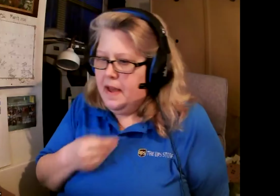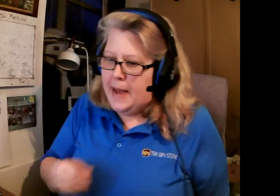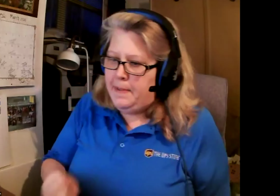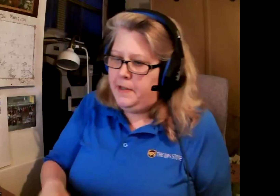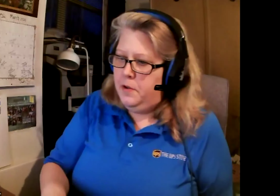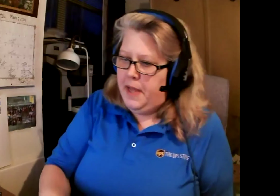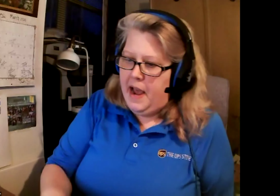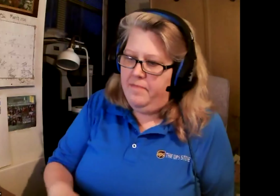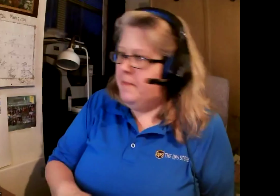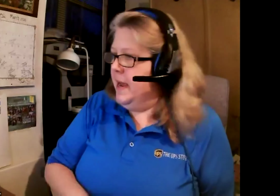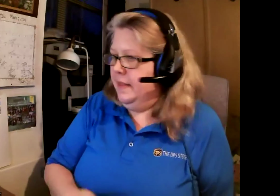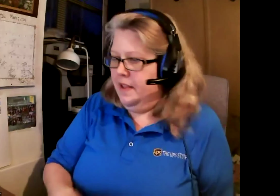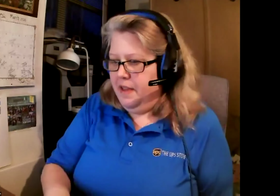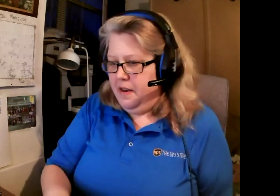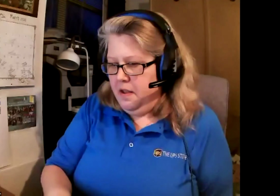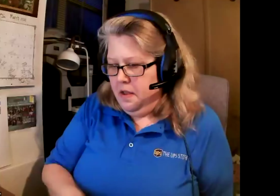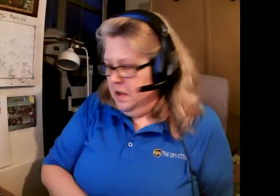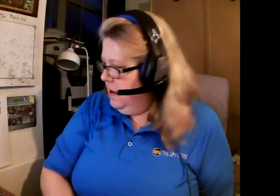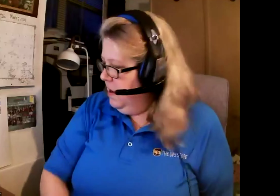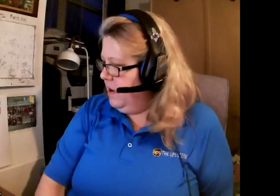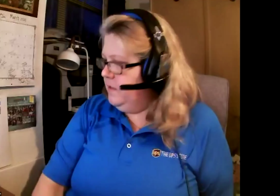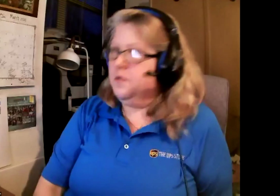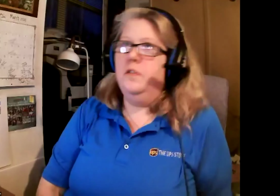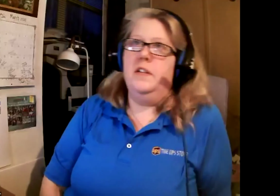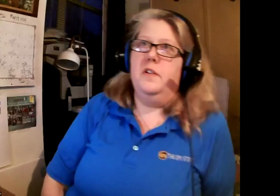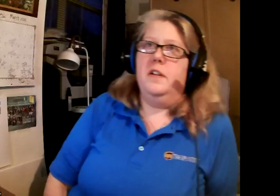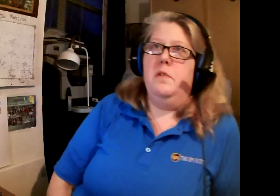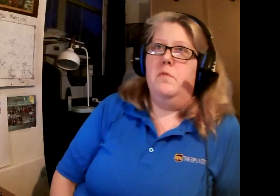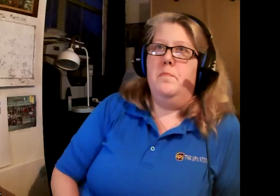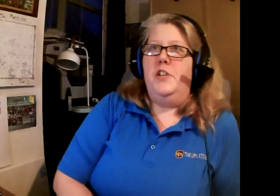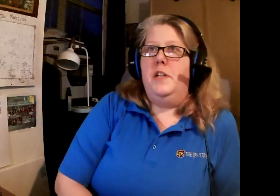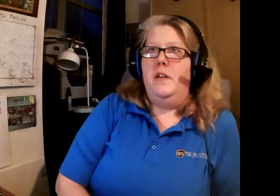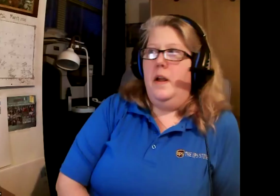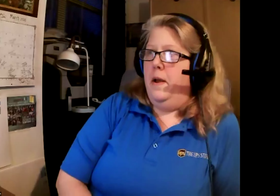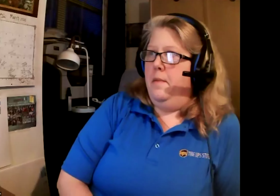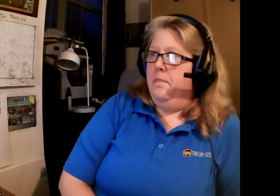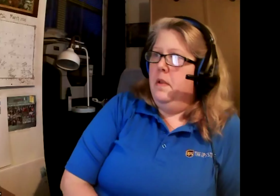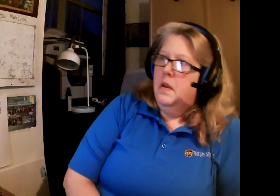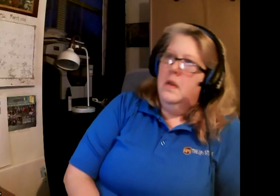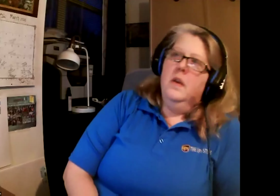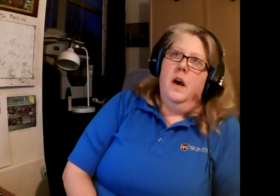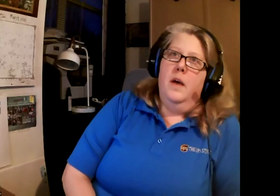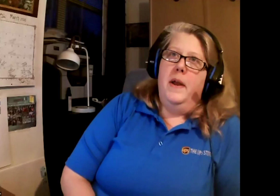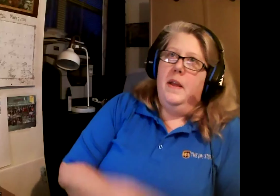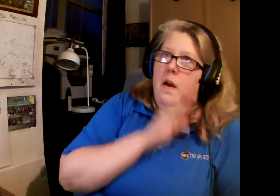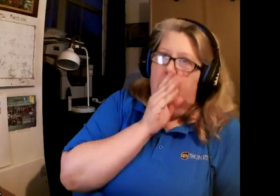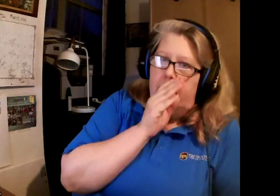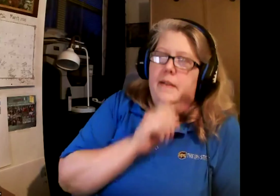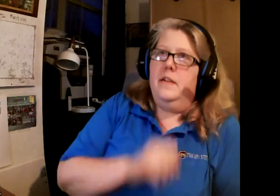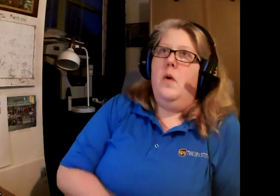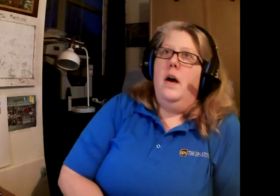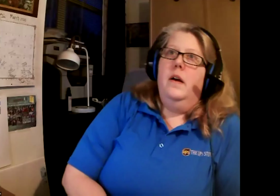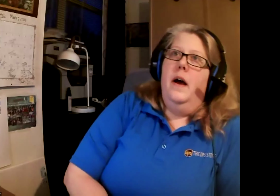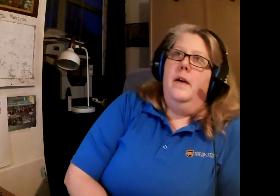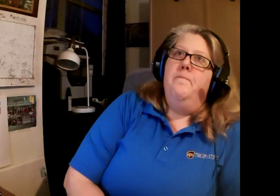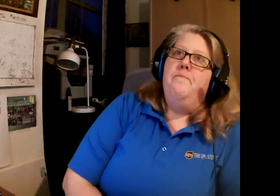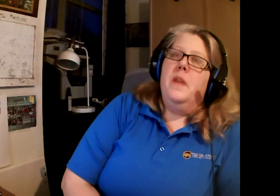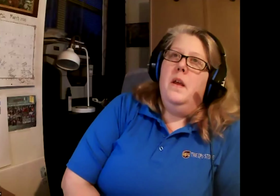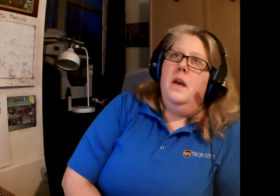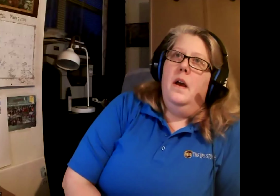am absolutely out of my mind livid of all the school districts. We won't mention how many